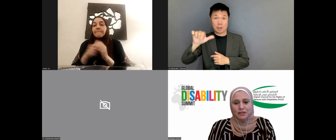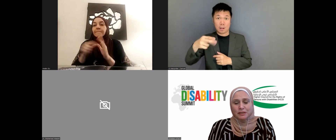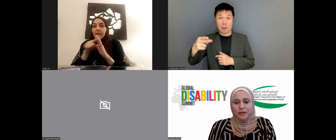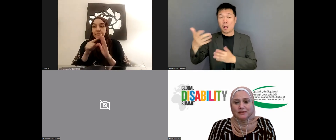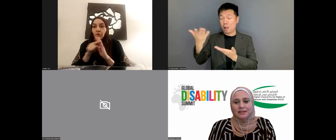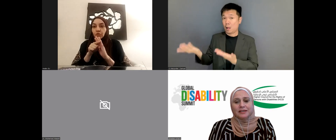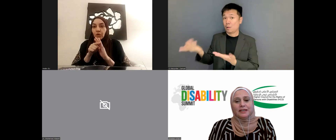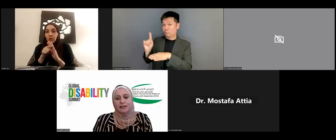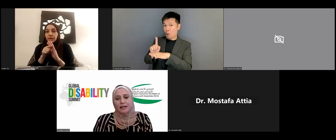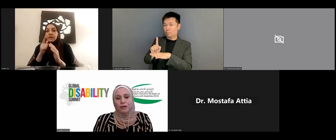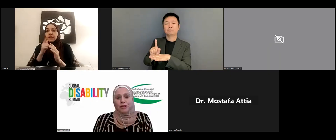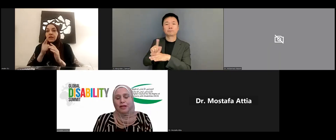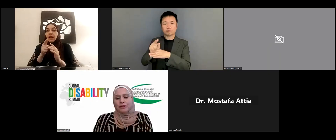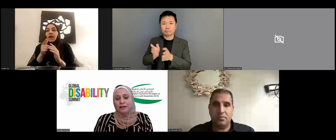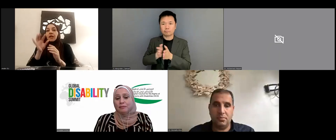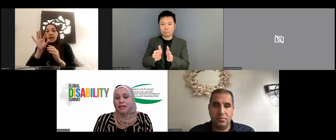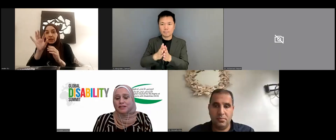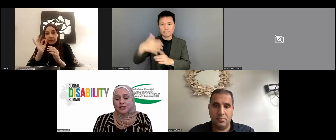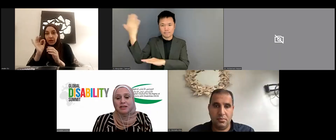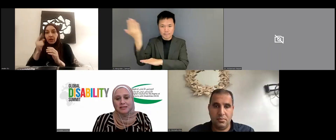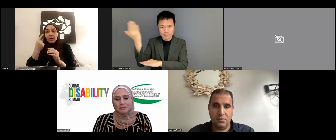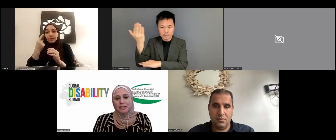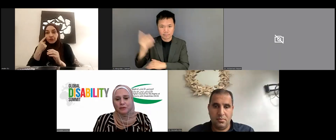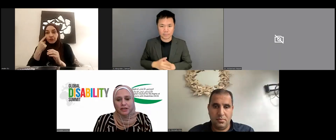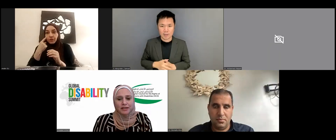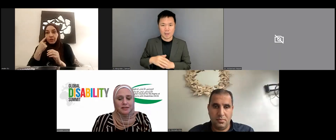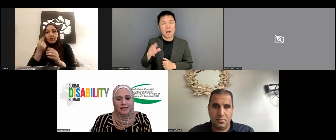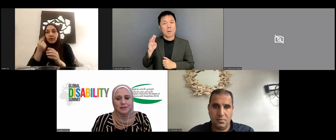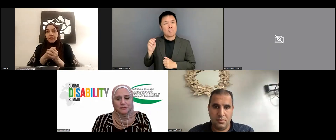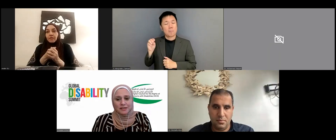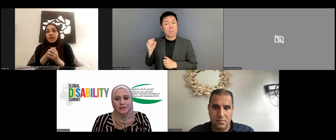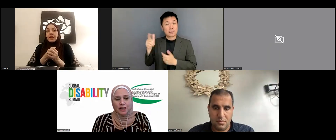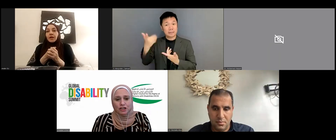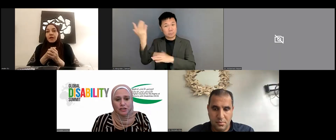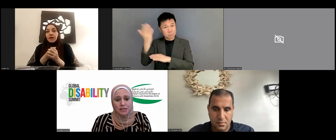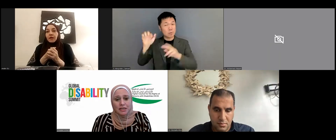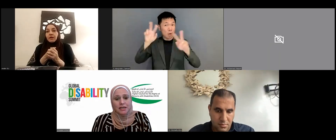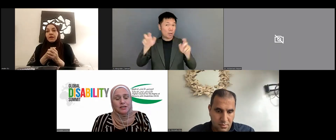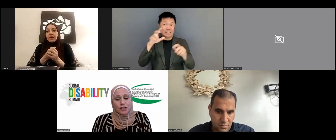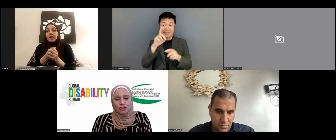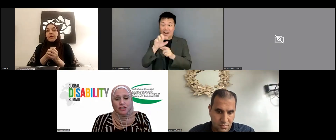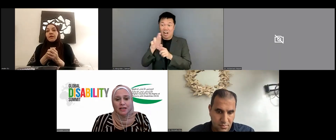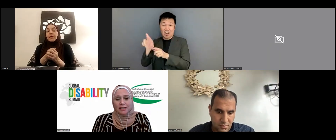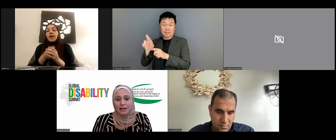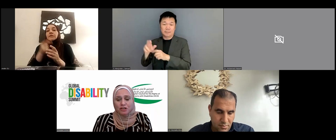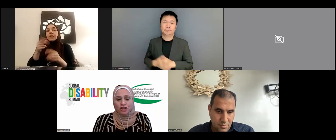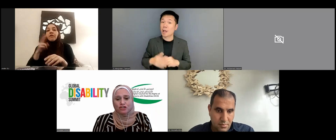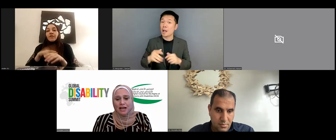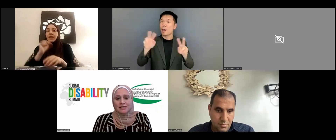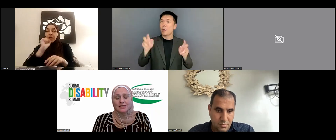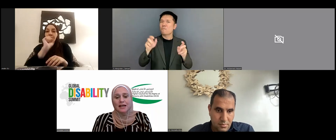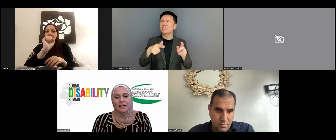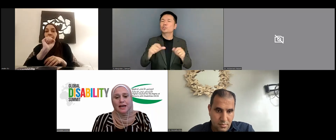has participated in mainstreaming disability within the disaster risk reduction strategy and climate